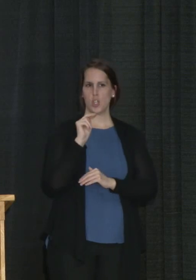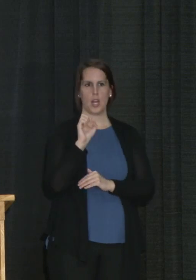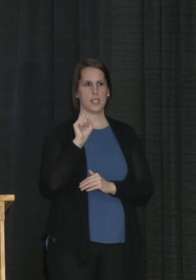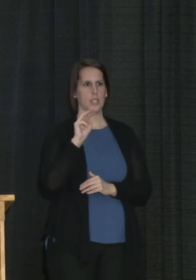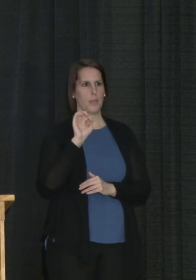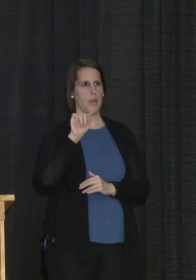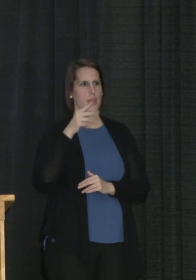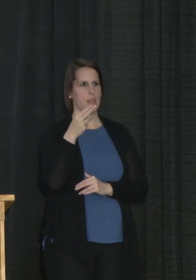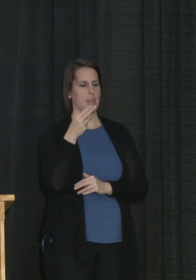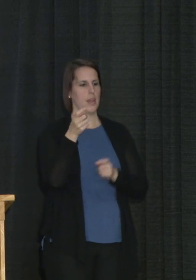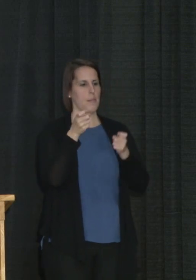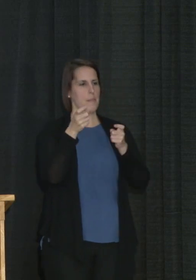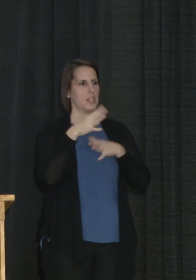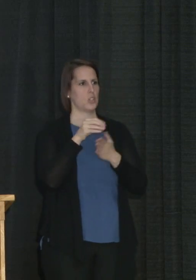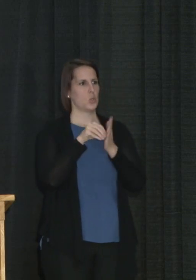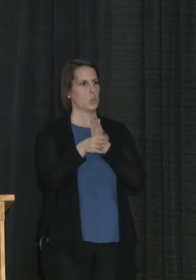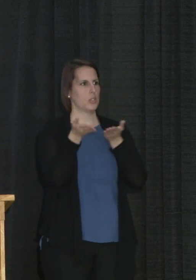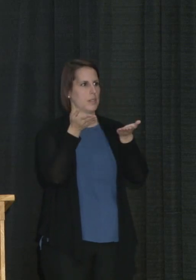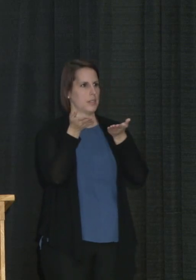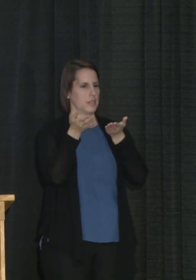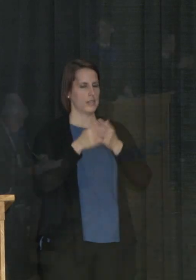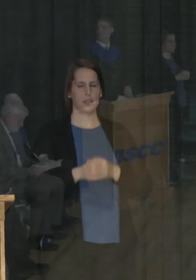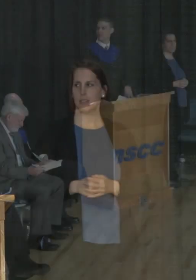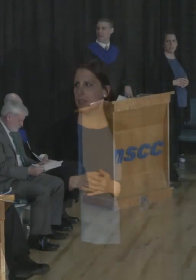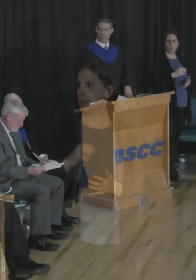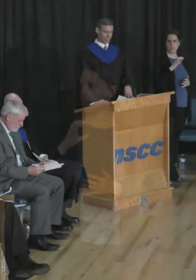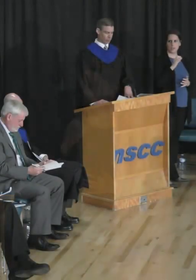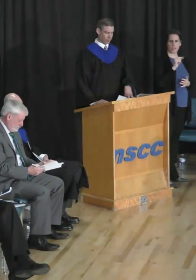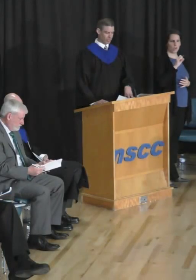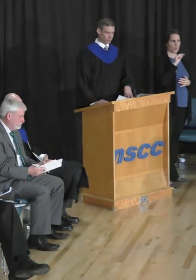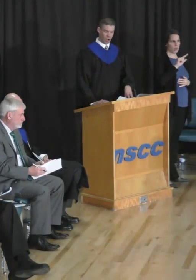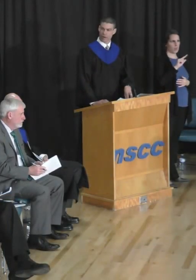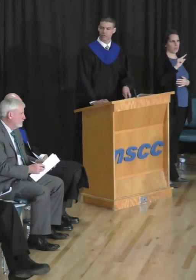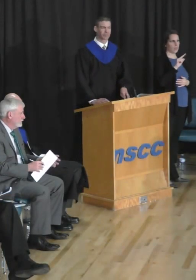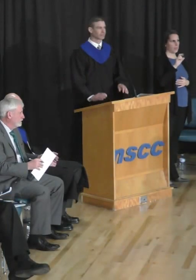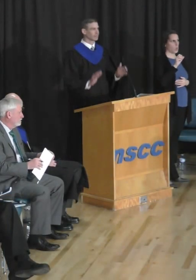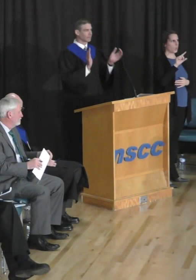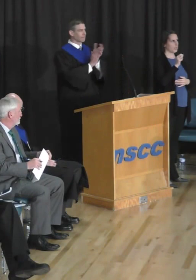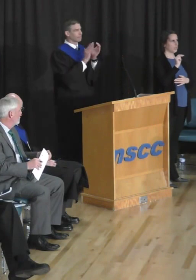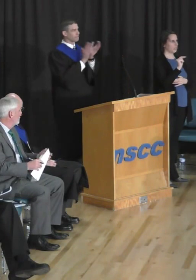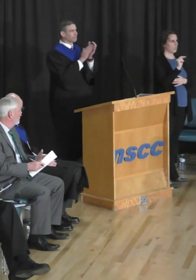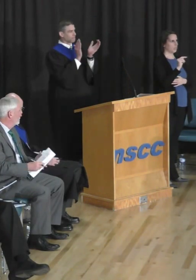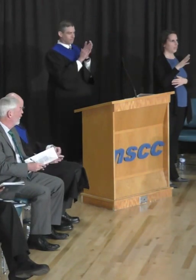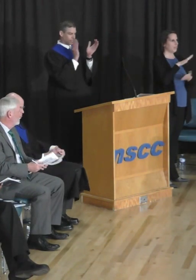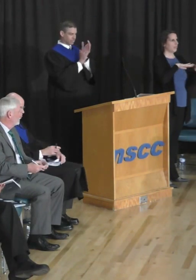Manager, Student Services. Kara Logie, Campus Registrar.